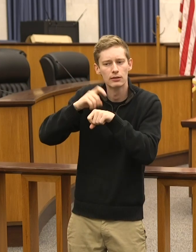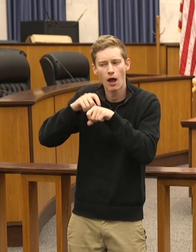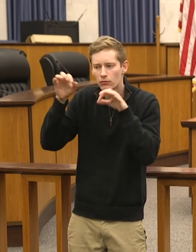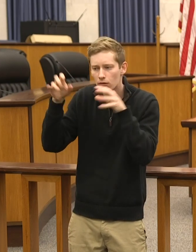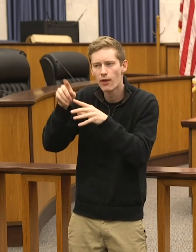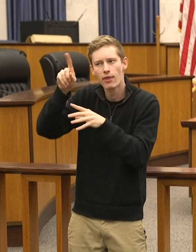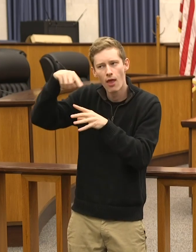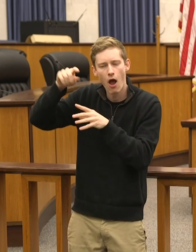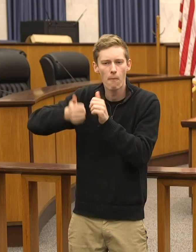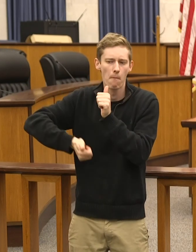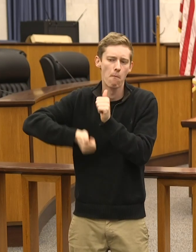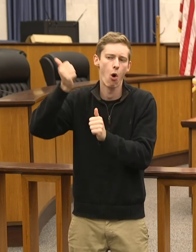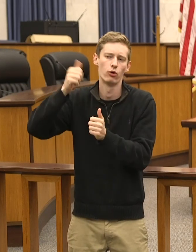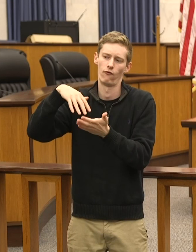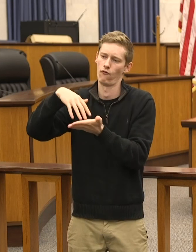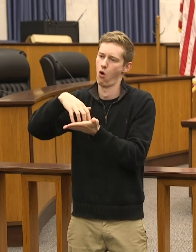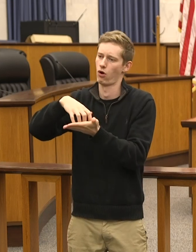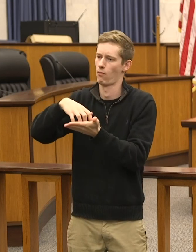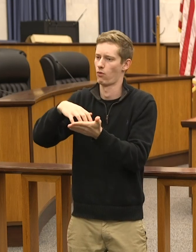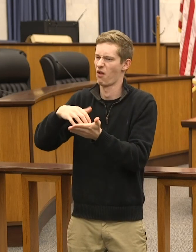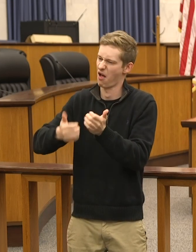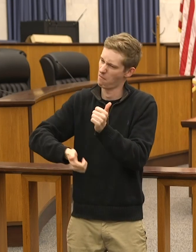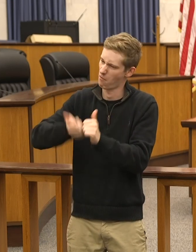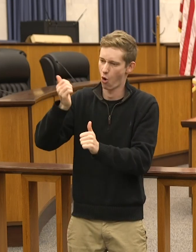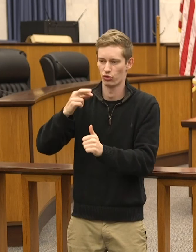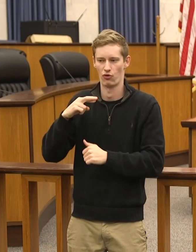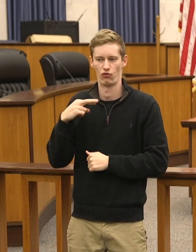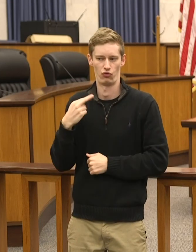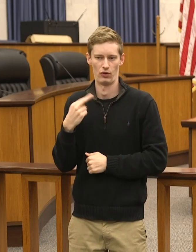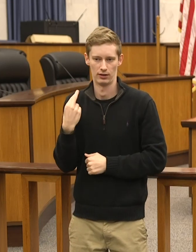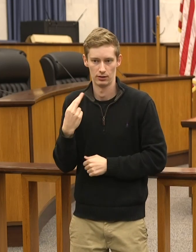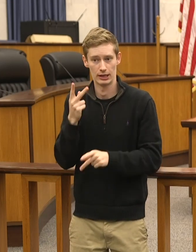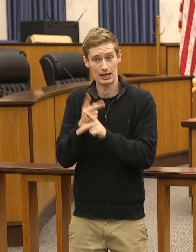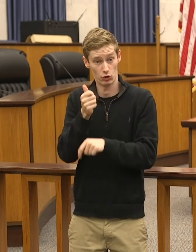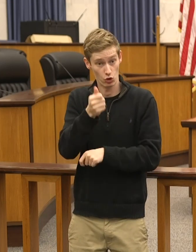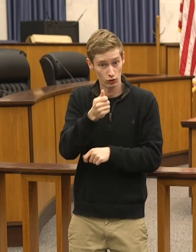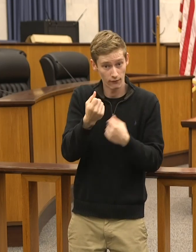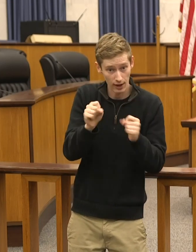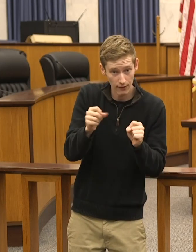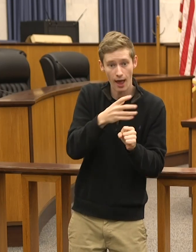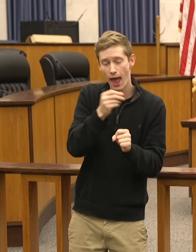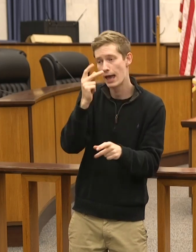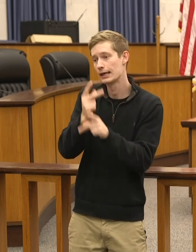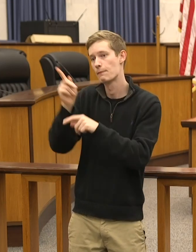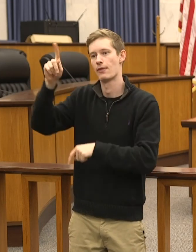most at risk, and we need to do everything possible to not only keep yourself safe, but also keep them safe